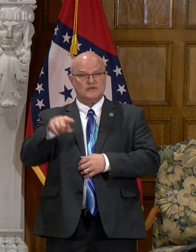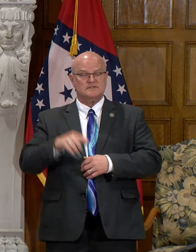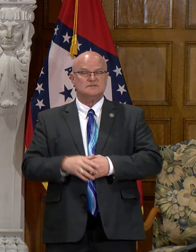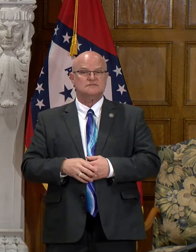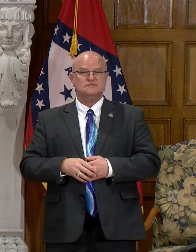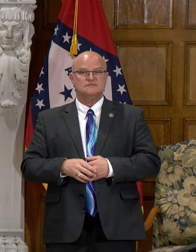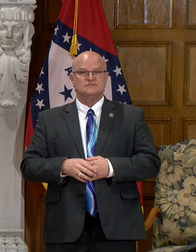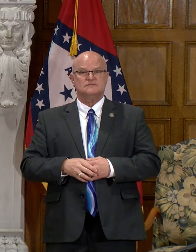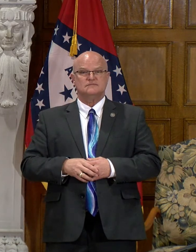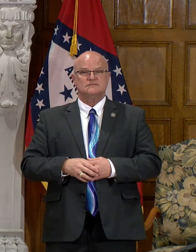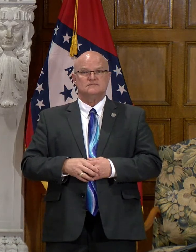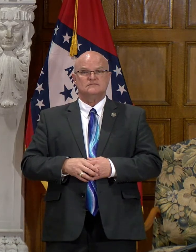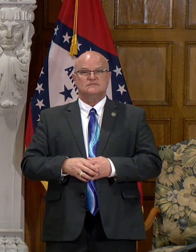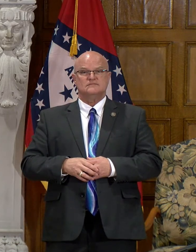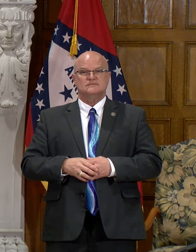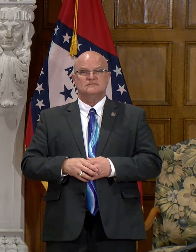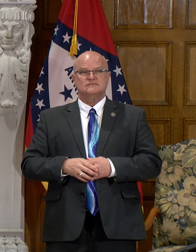questions?